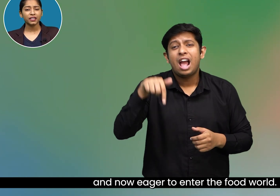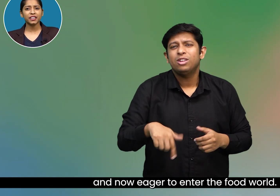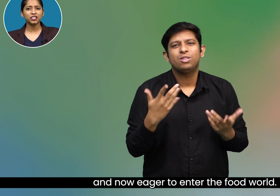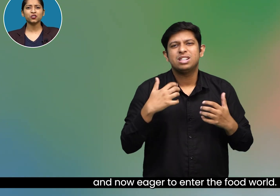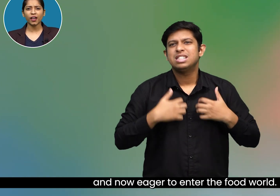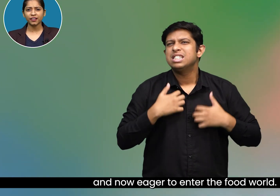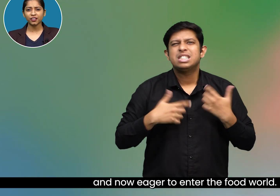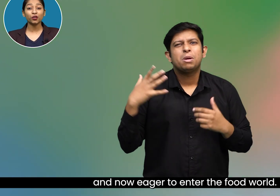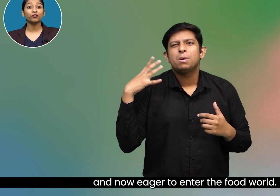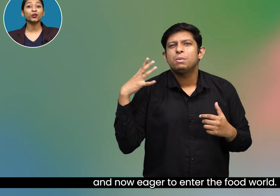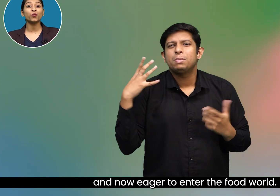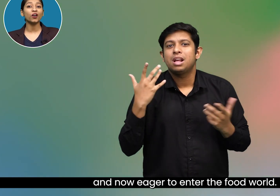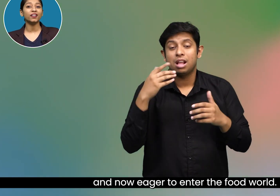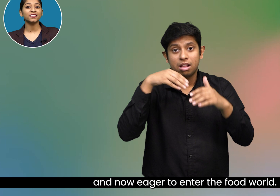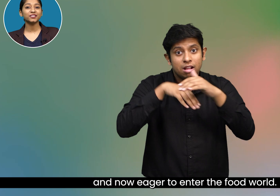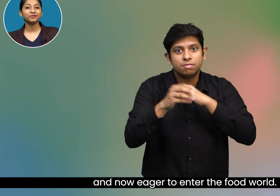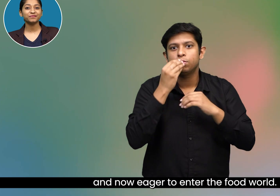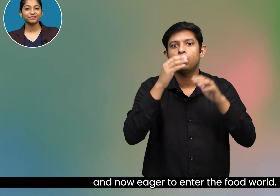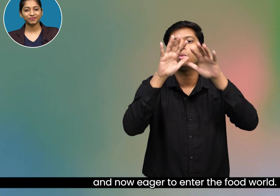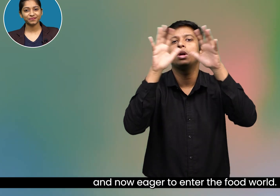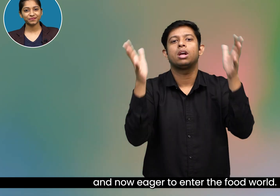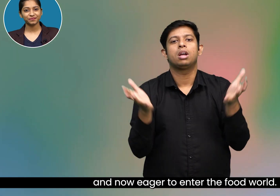now eager to enter the food world.